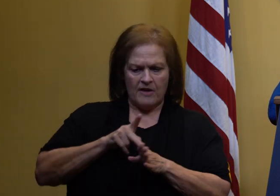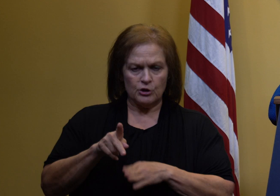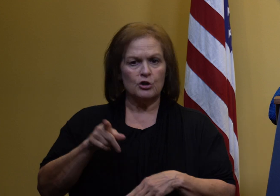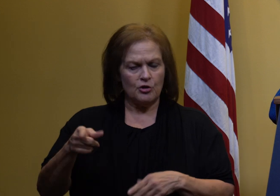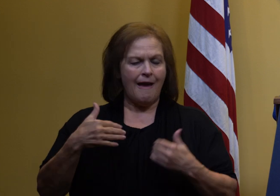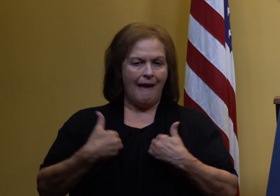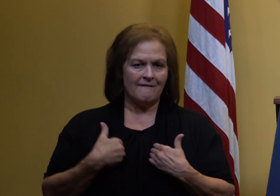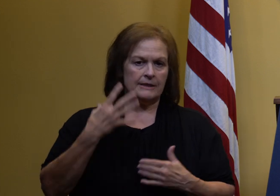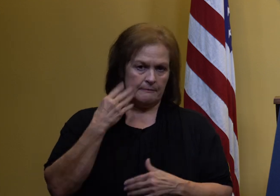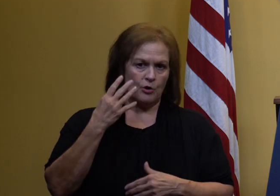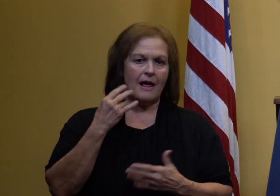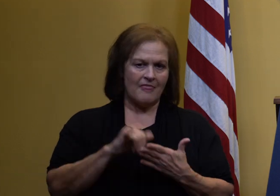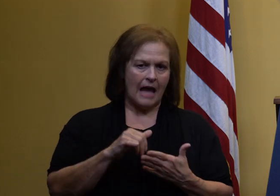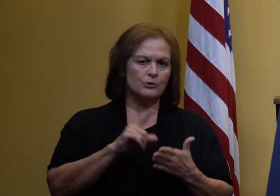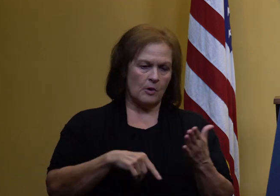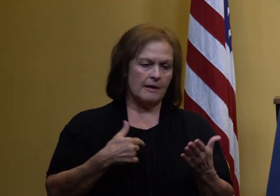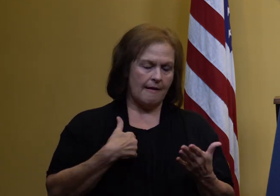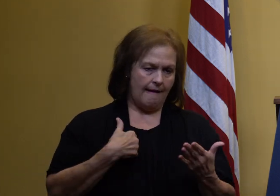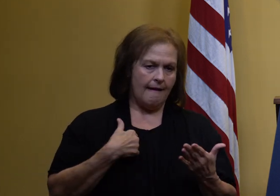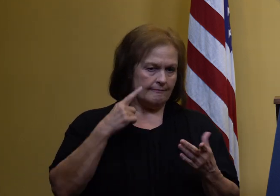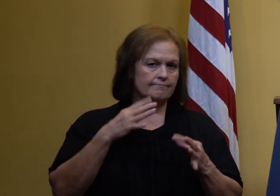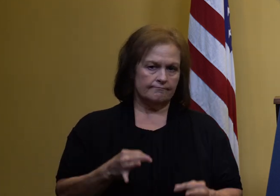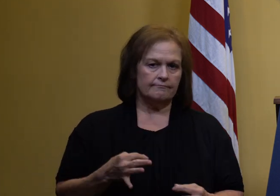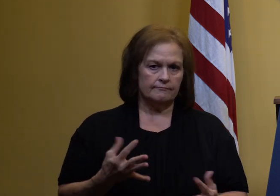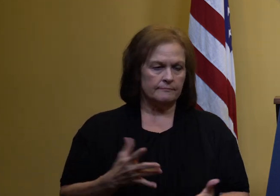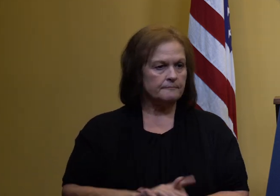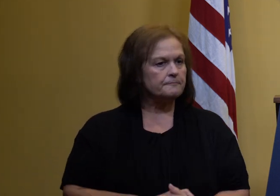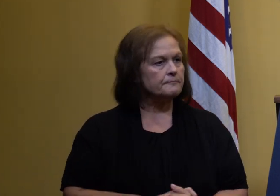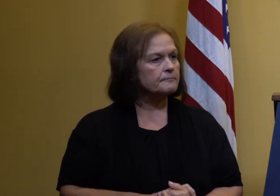she has the experience. That's what I went on, and that's what we're gonna have. Thank you all. Thanks, all.